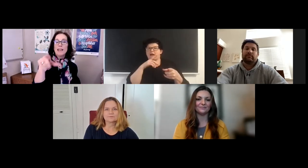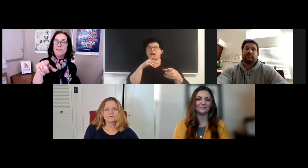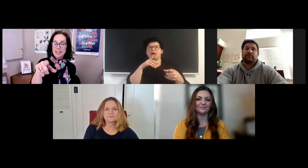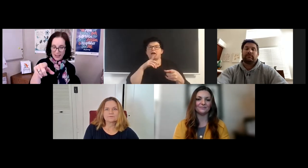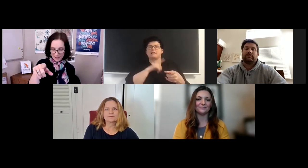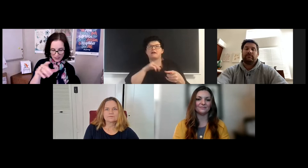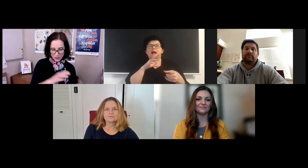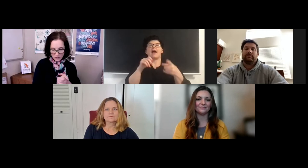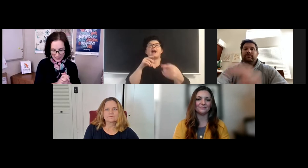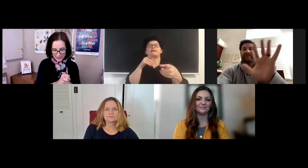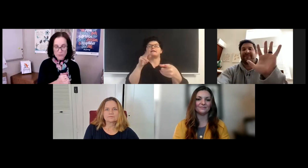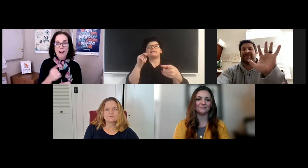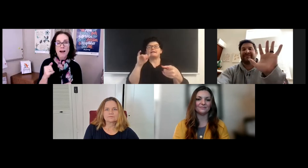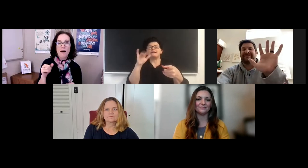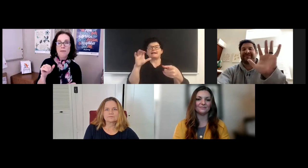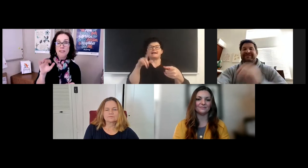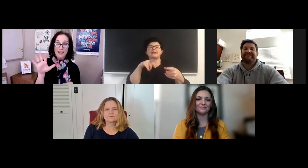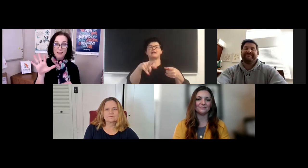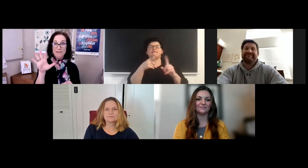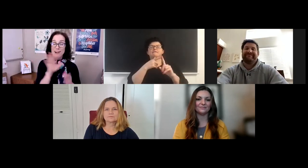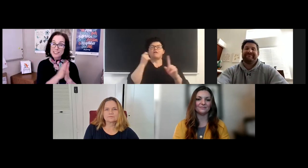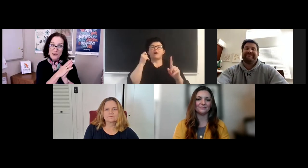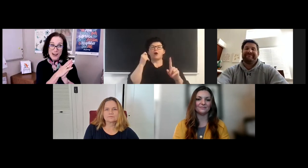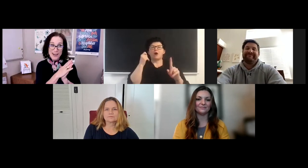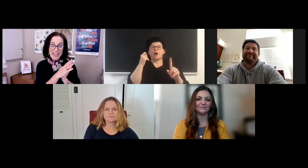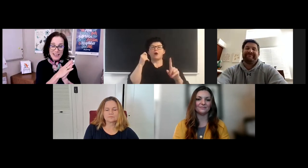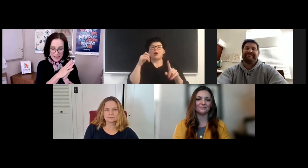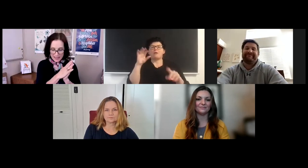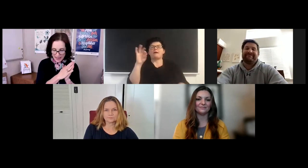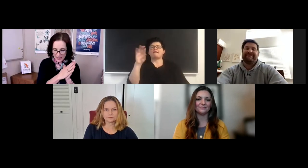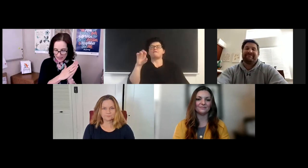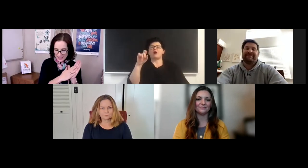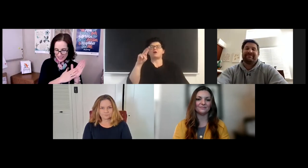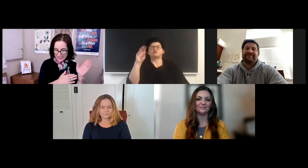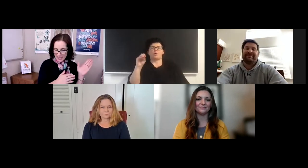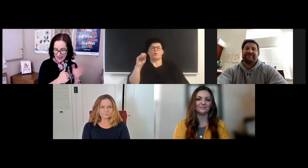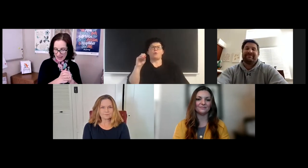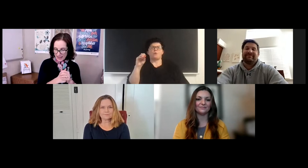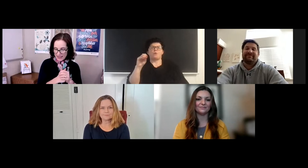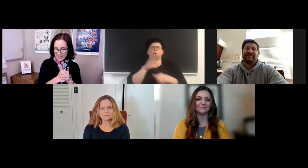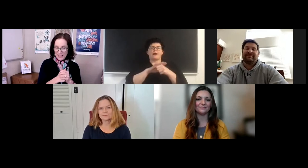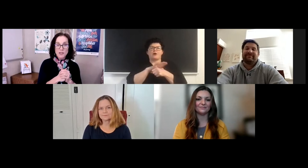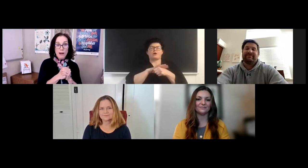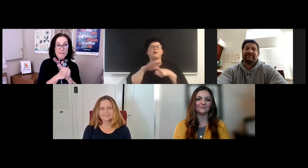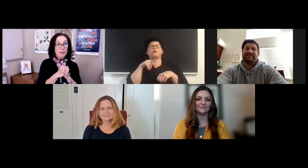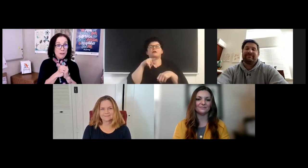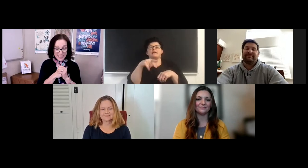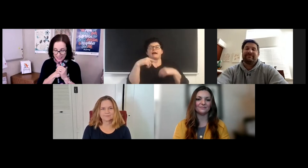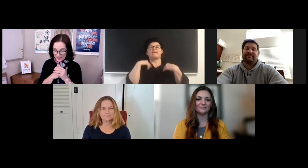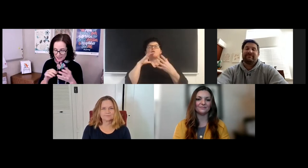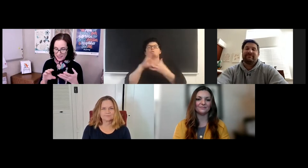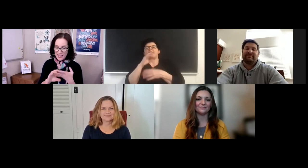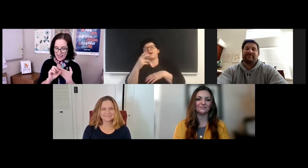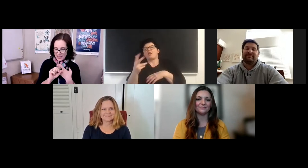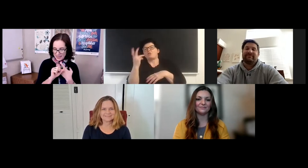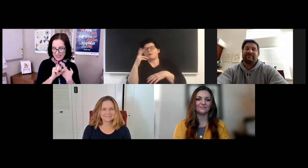we have Nick, who is from the Fresno area. He has a wife and